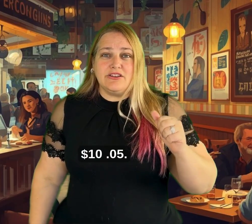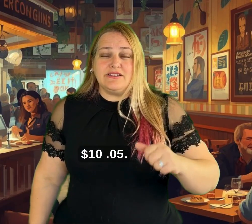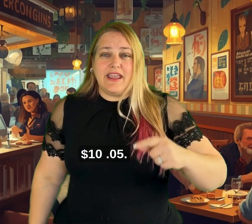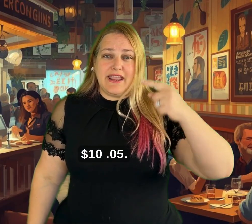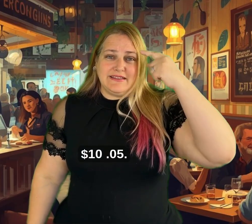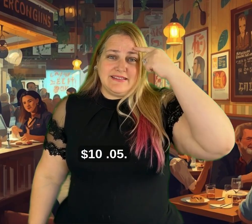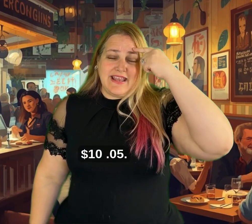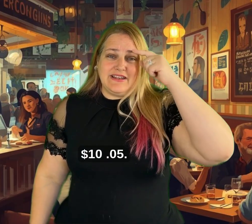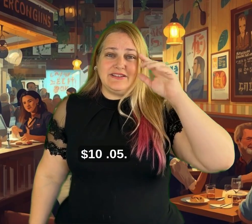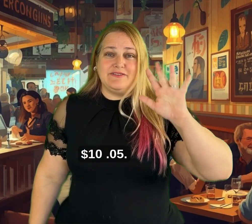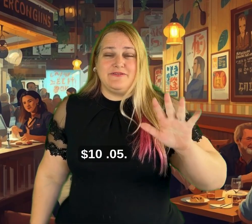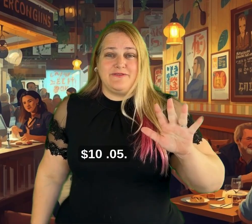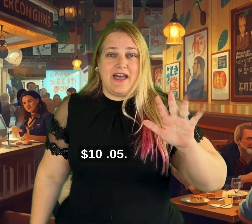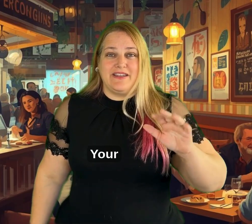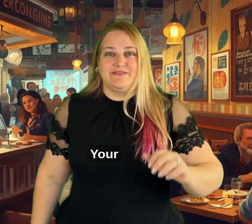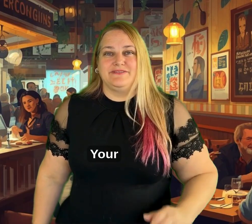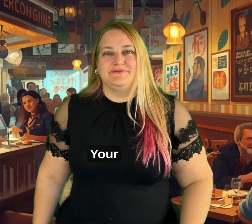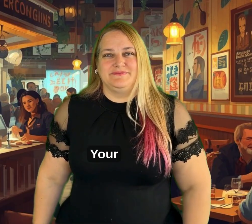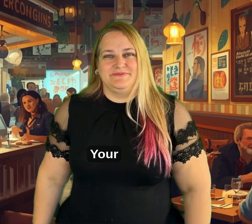$10 and cent 5.